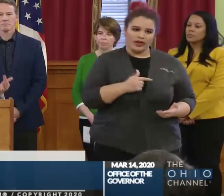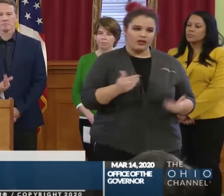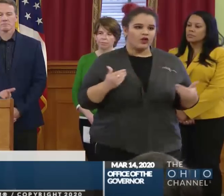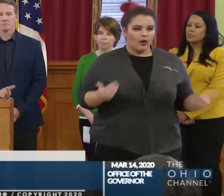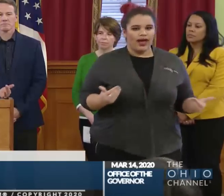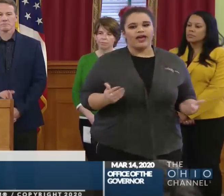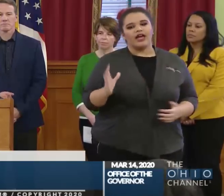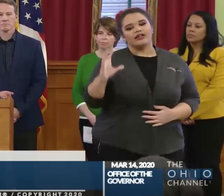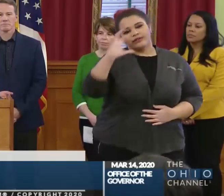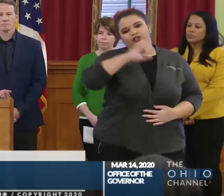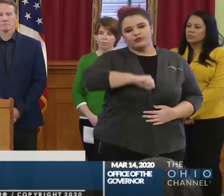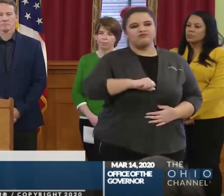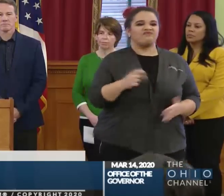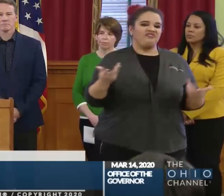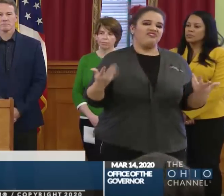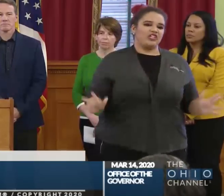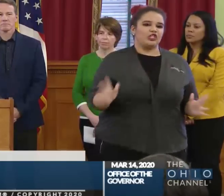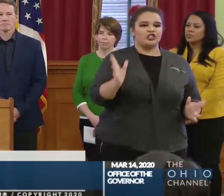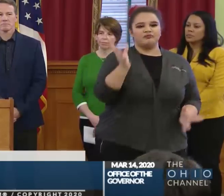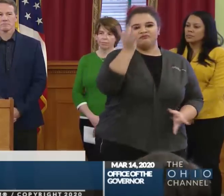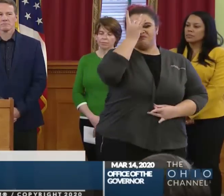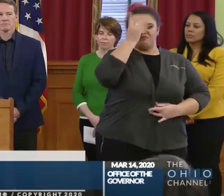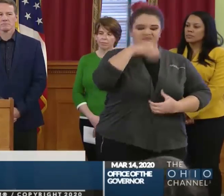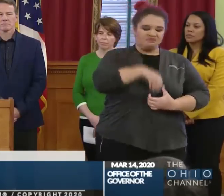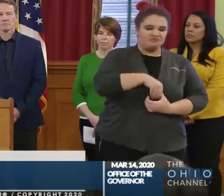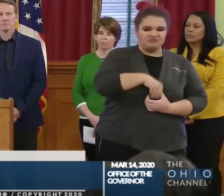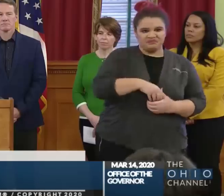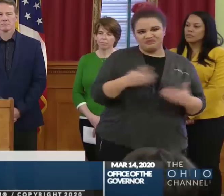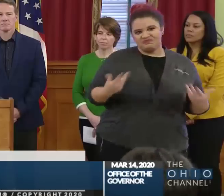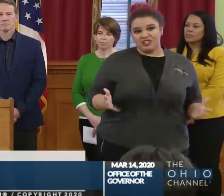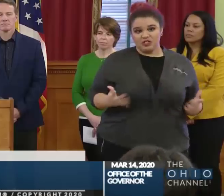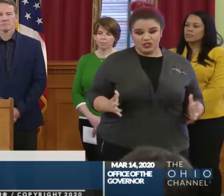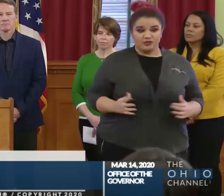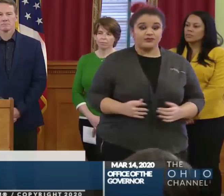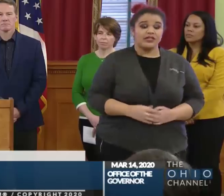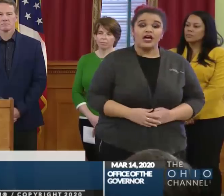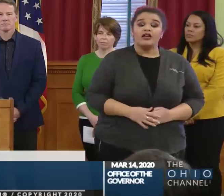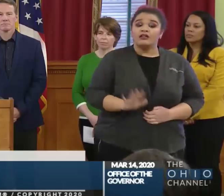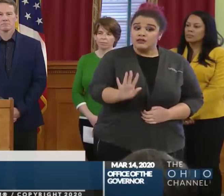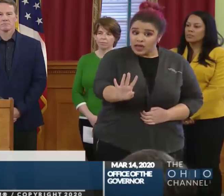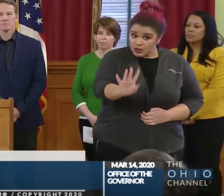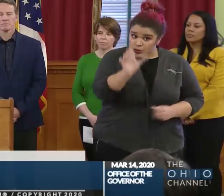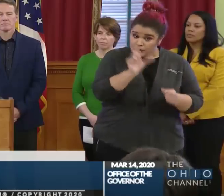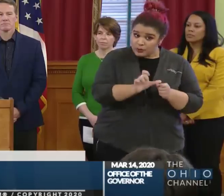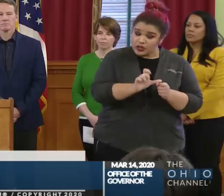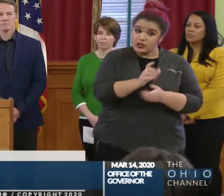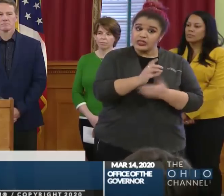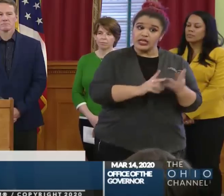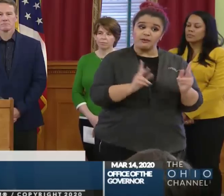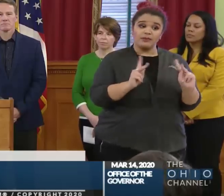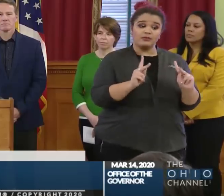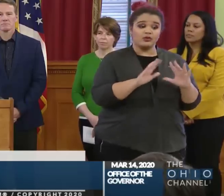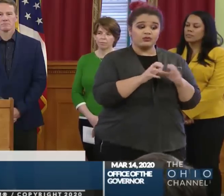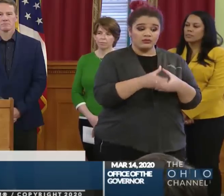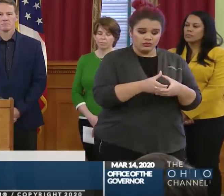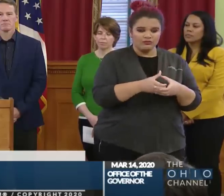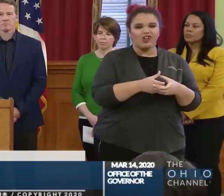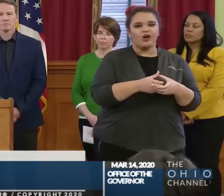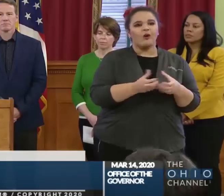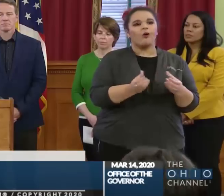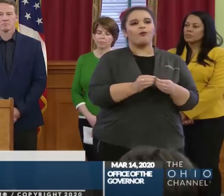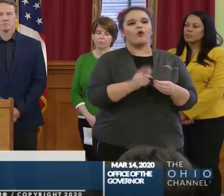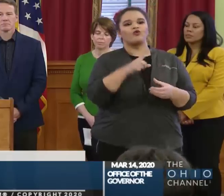won't make any difference in your course. But it is the high-risk groups, and remember who they are. You know, it is our elderly, but as we've